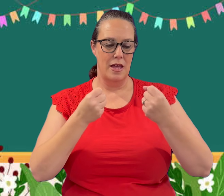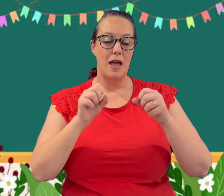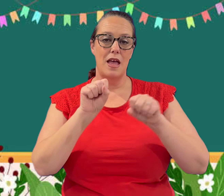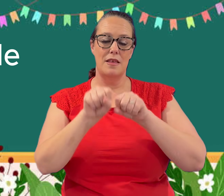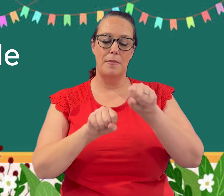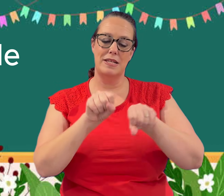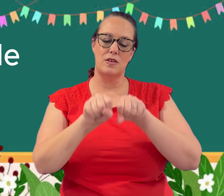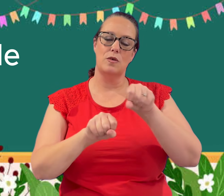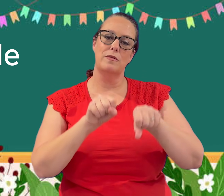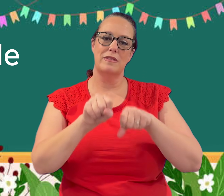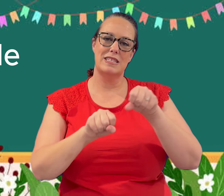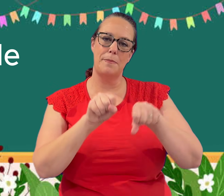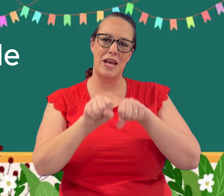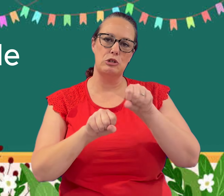And then bicycle, it's the pedals.